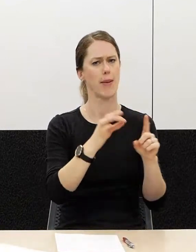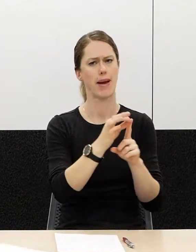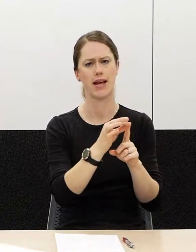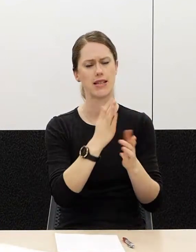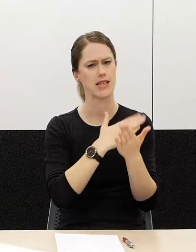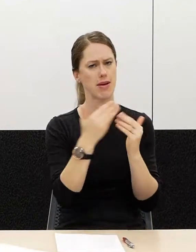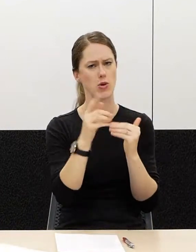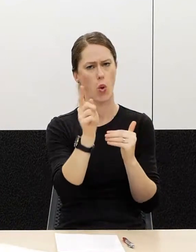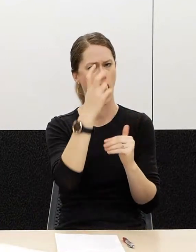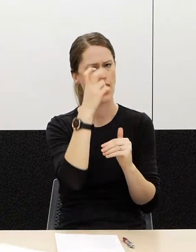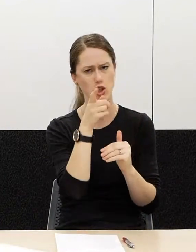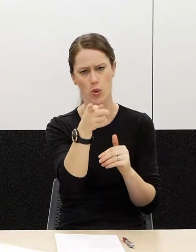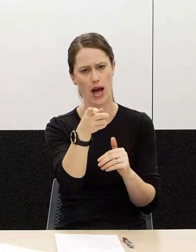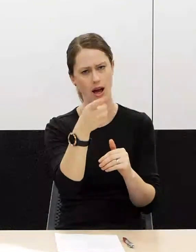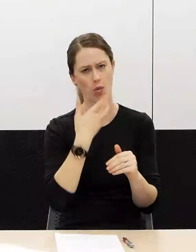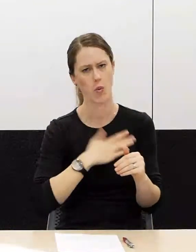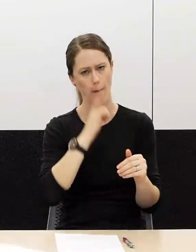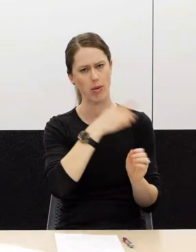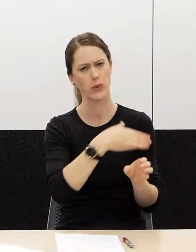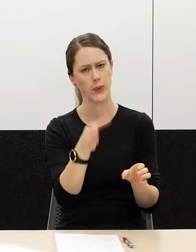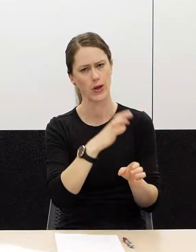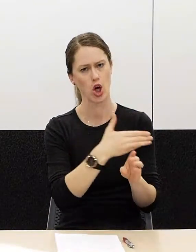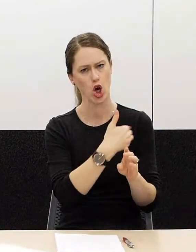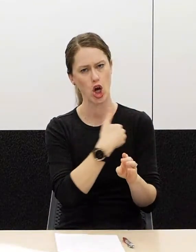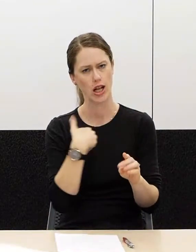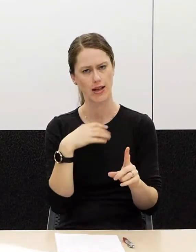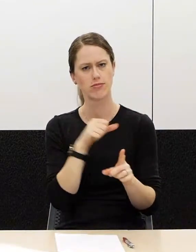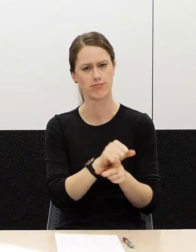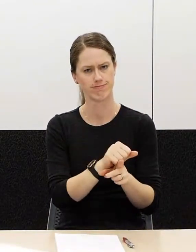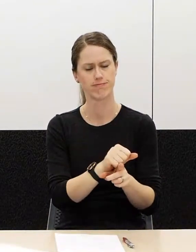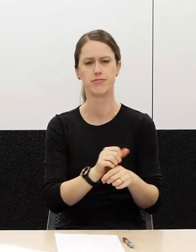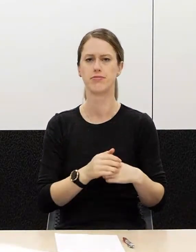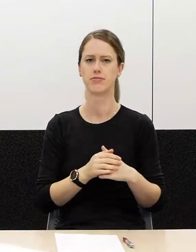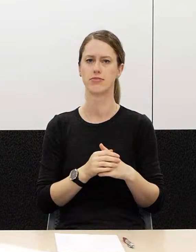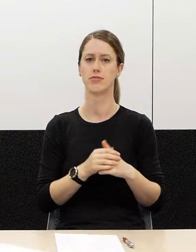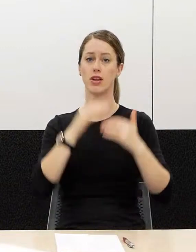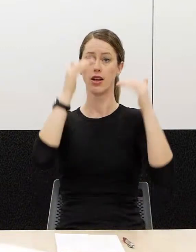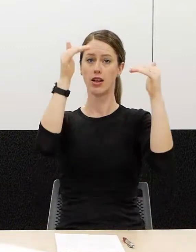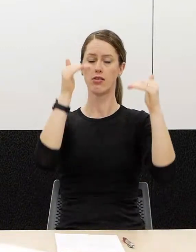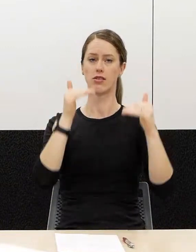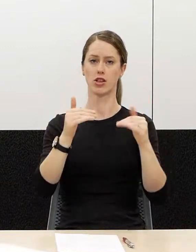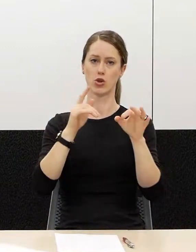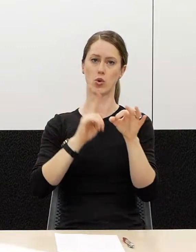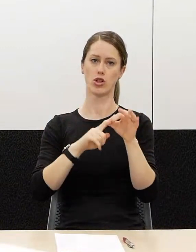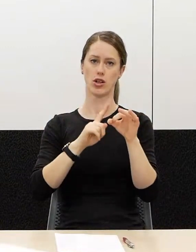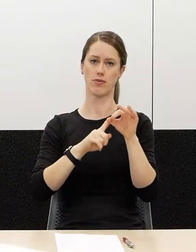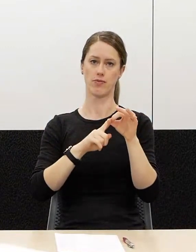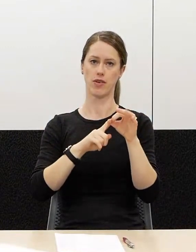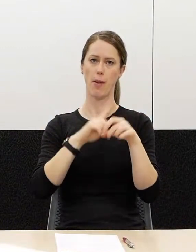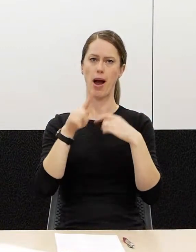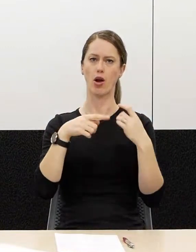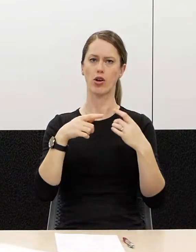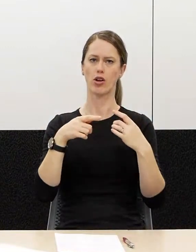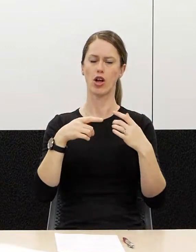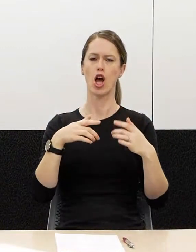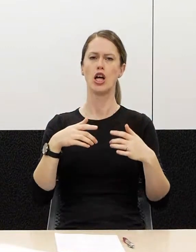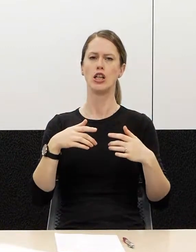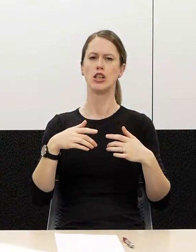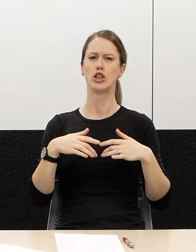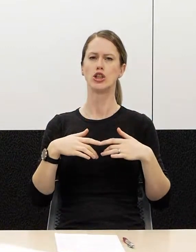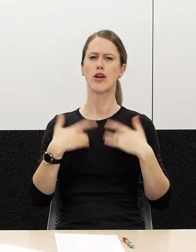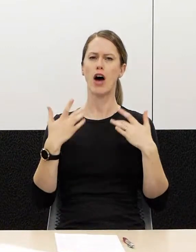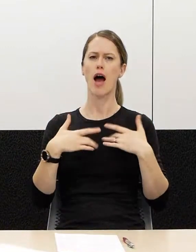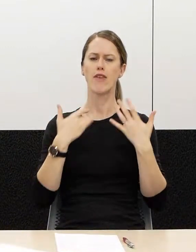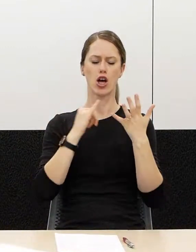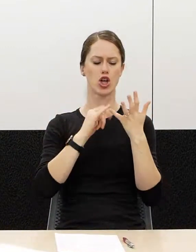what age you are. We just want to get people in the door really early. So we have a question from Ian about survivorship. The